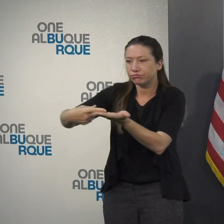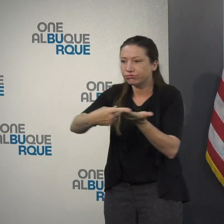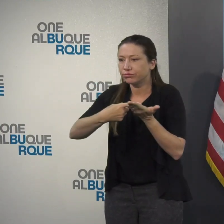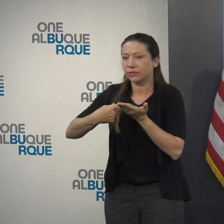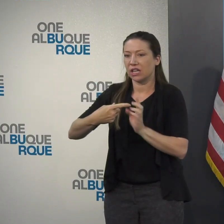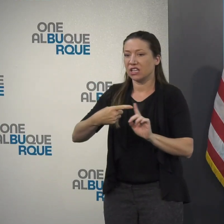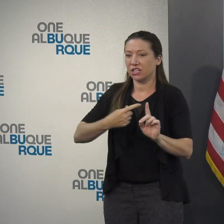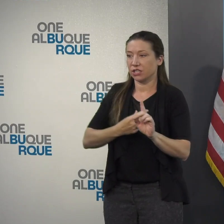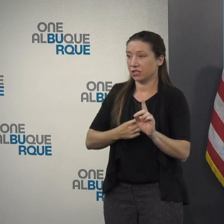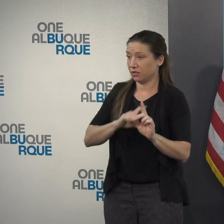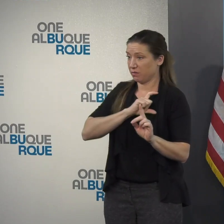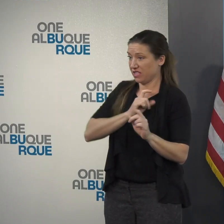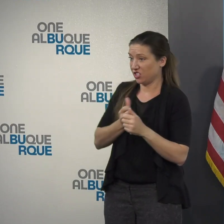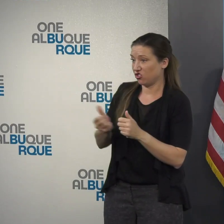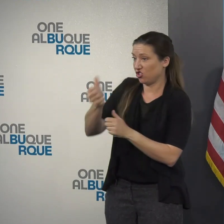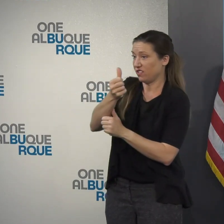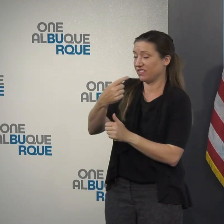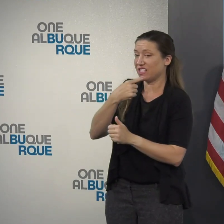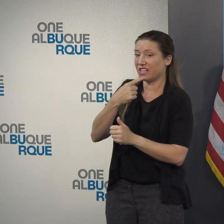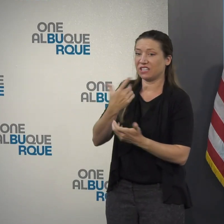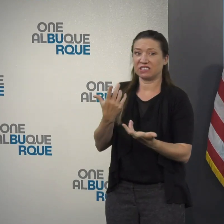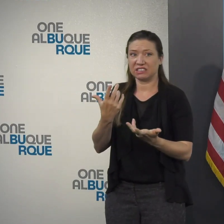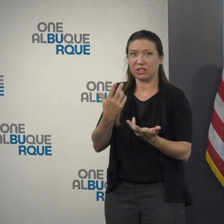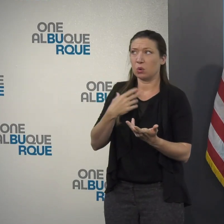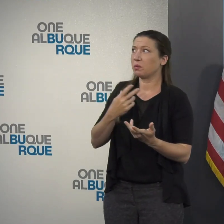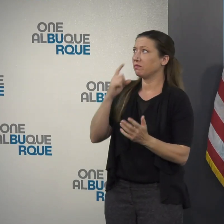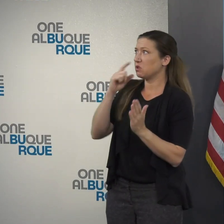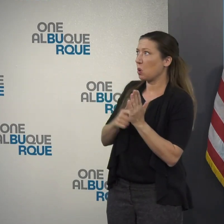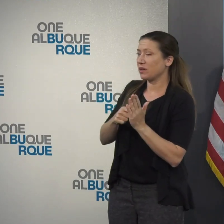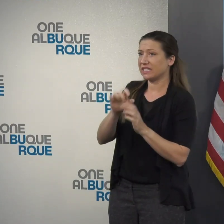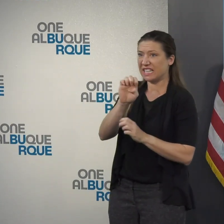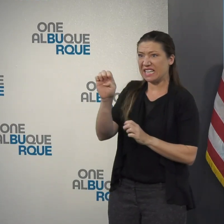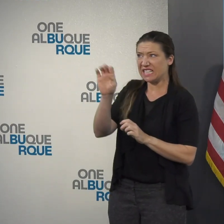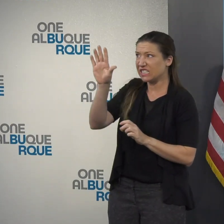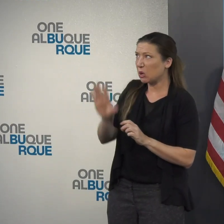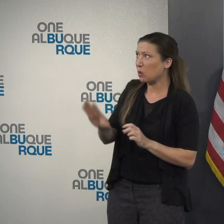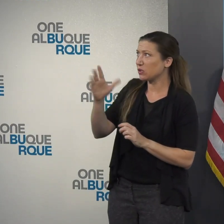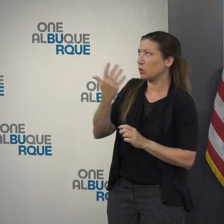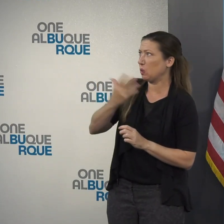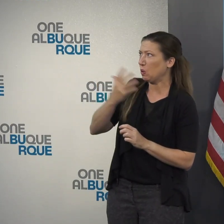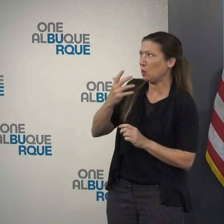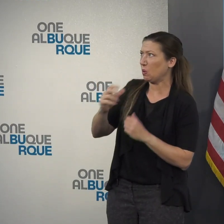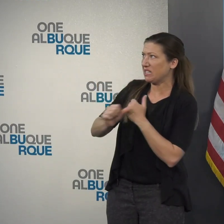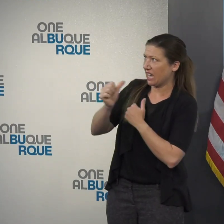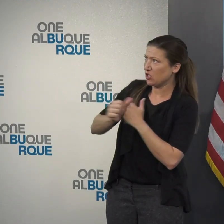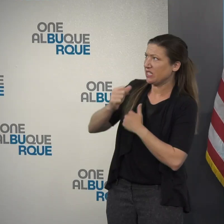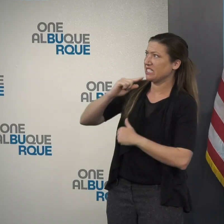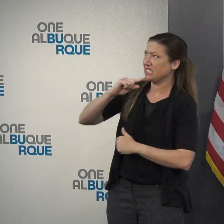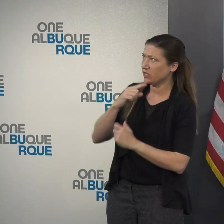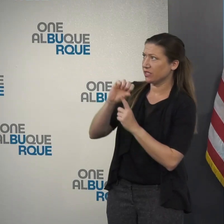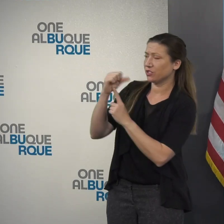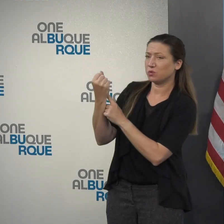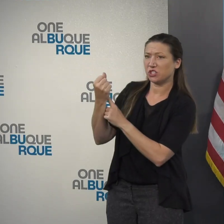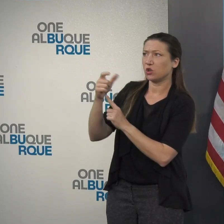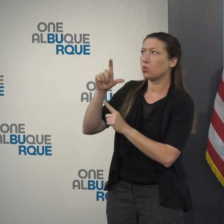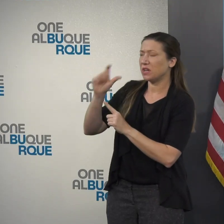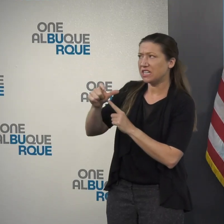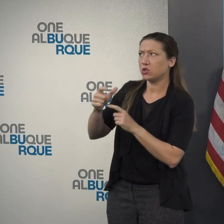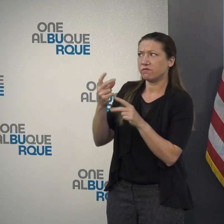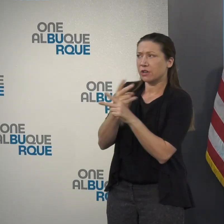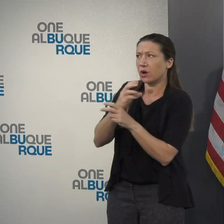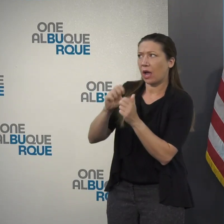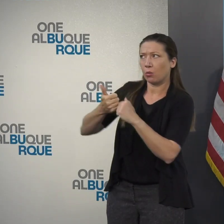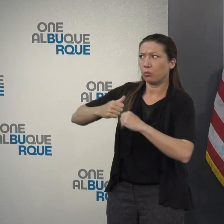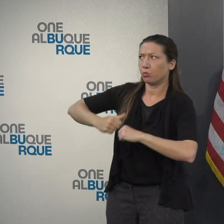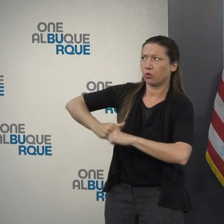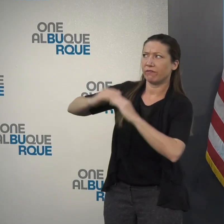happening for our department because of what we're seeing on the East Coast. And simultaneously, I was on a call with mayors, and they were like, you've got to get ahead of this.